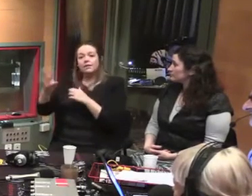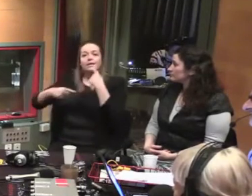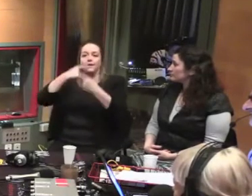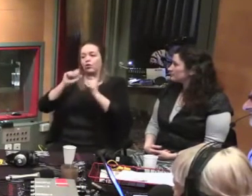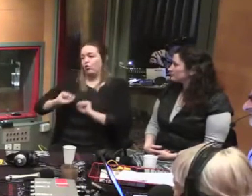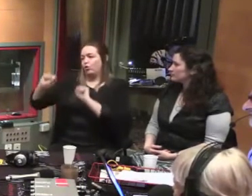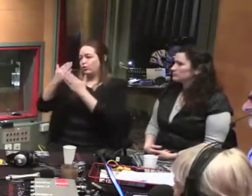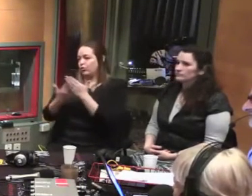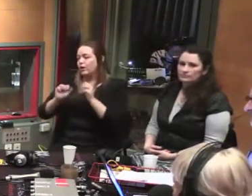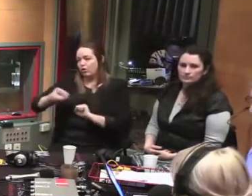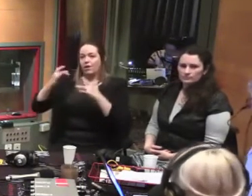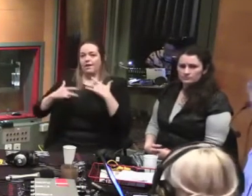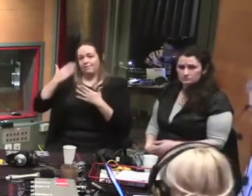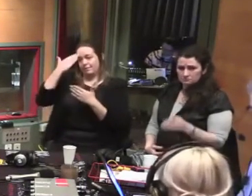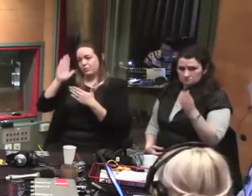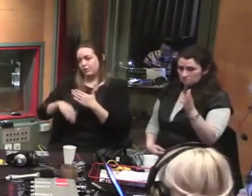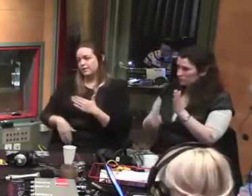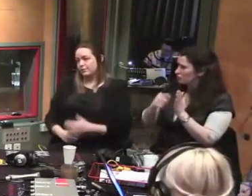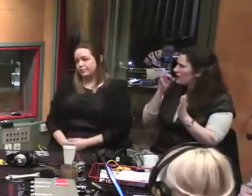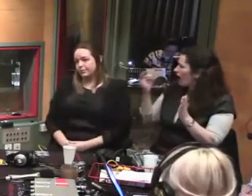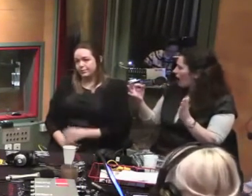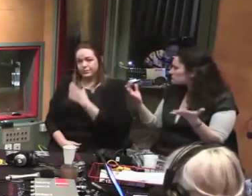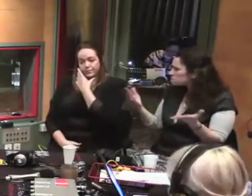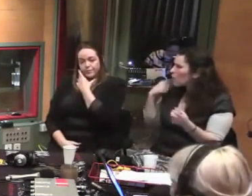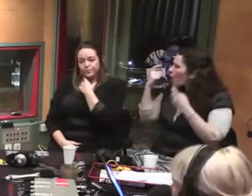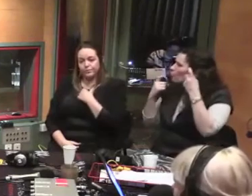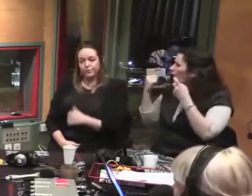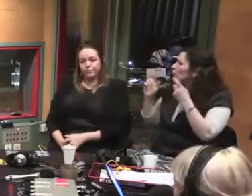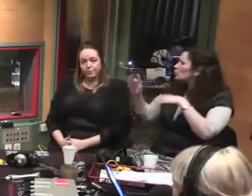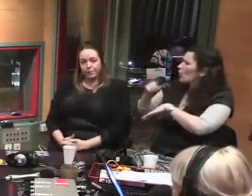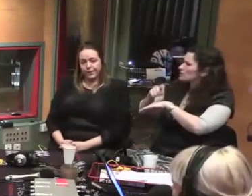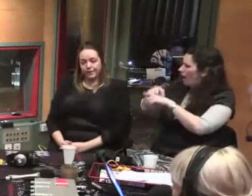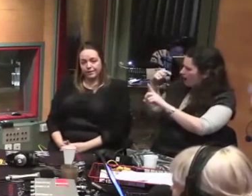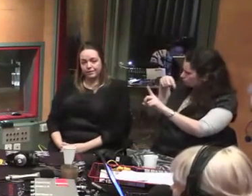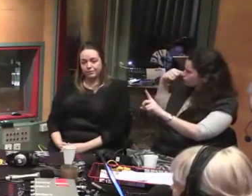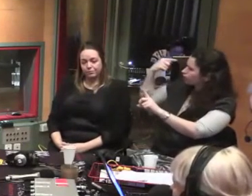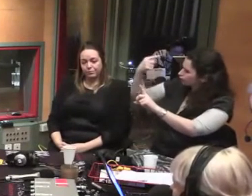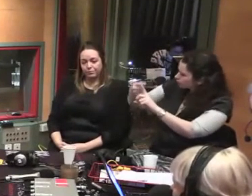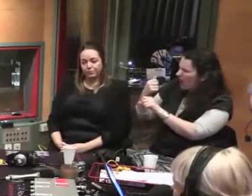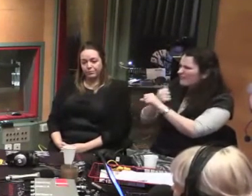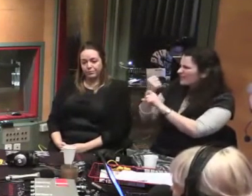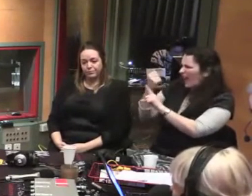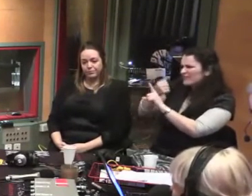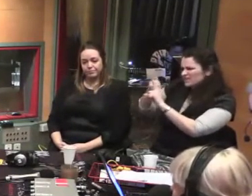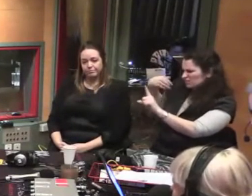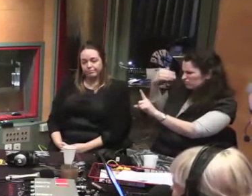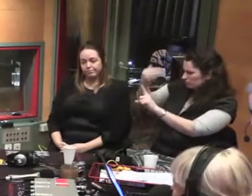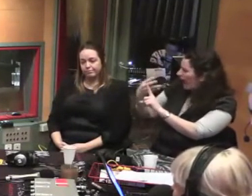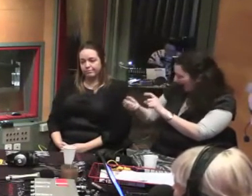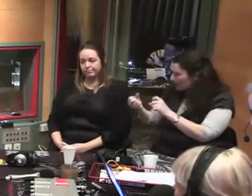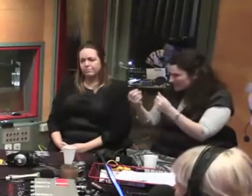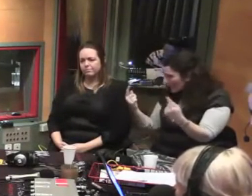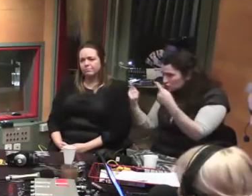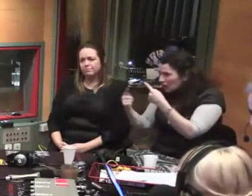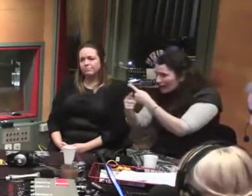life experiences are. Has there been much change in the time that you've been advocating for change? Yes, I